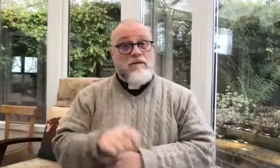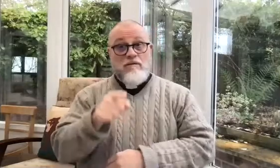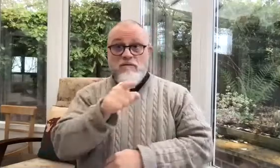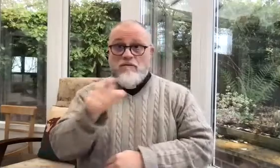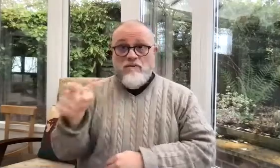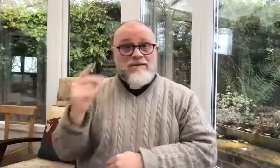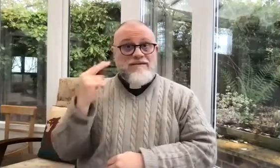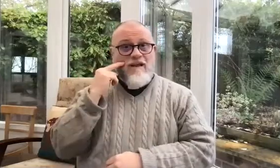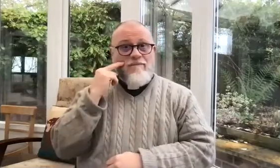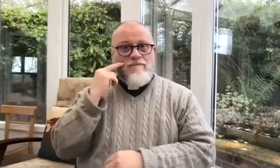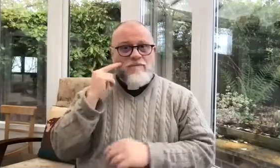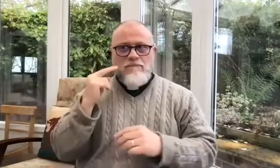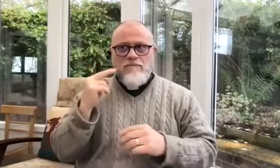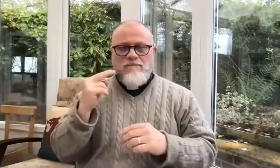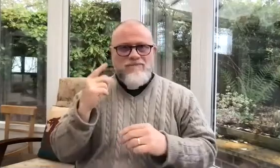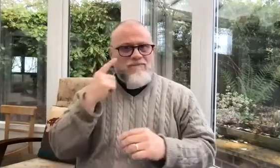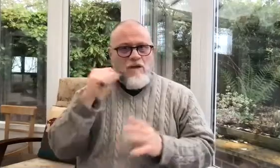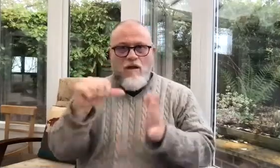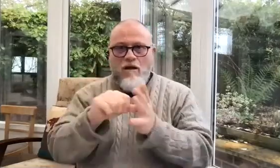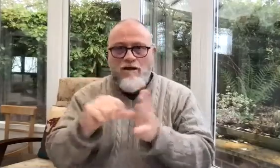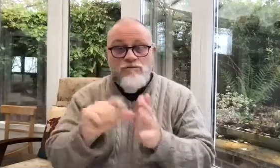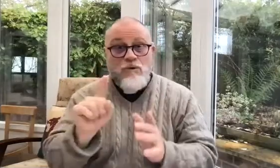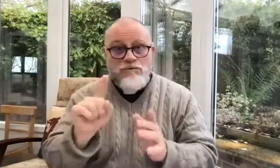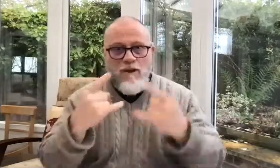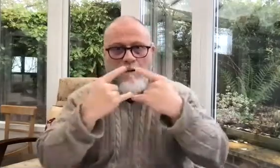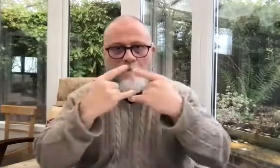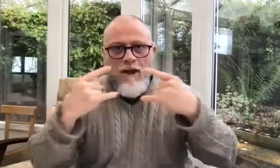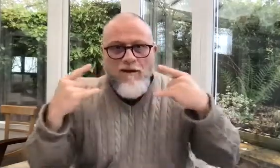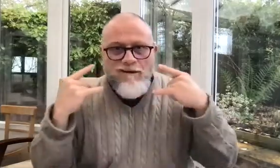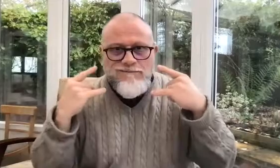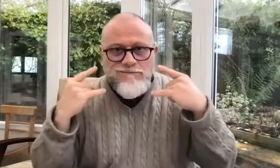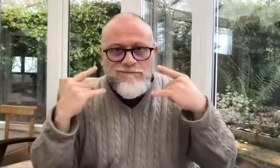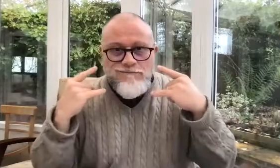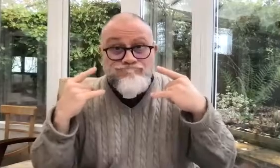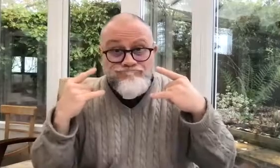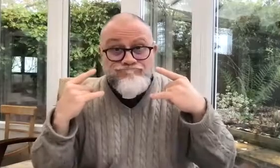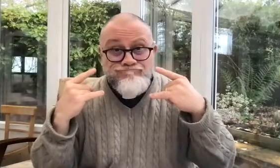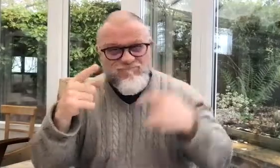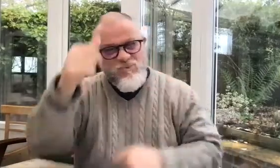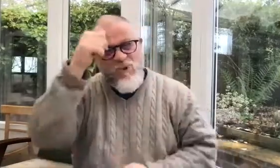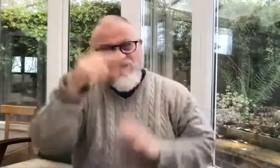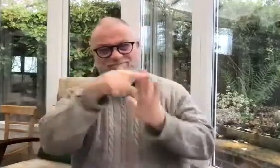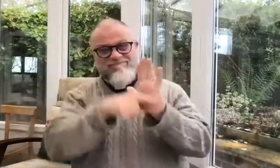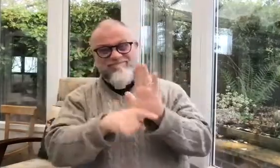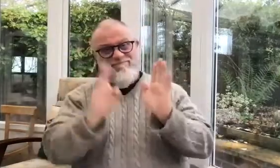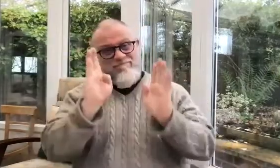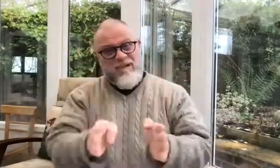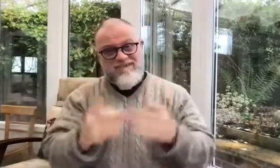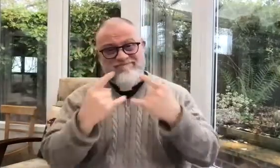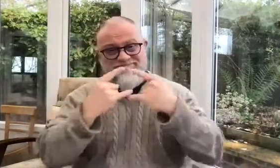I've learnt something really important, that deaf find it hard with people wearing masks.